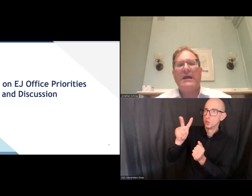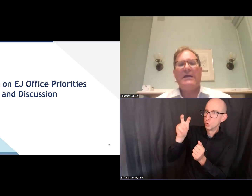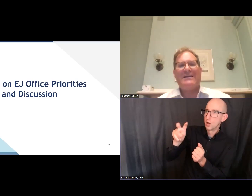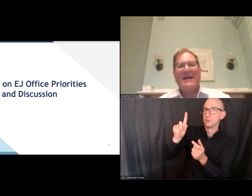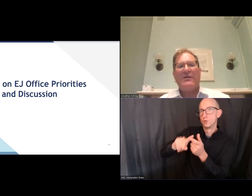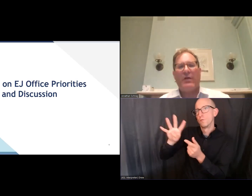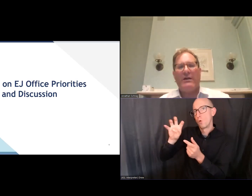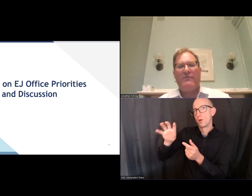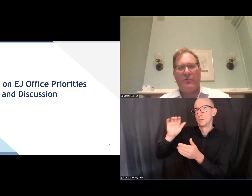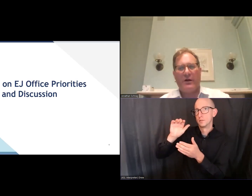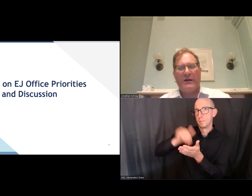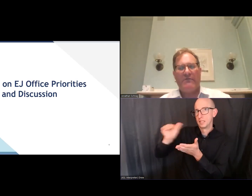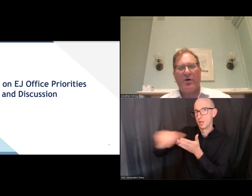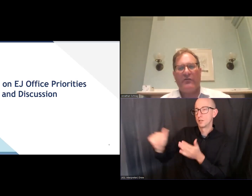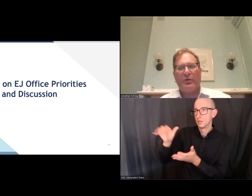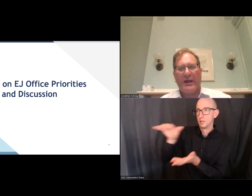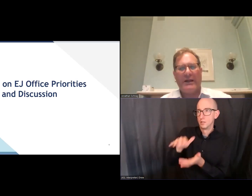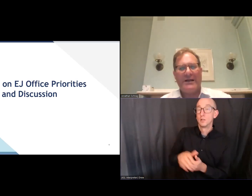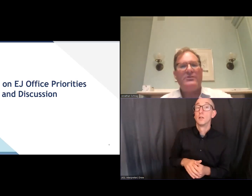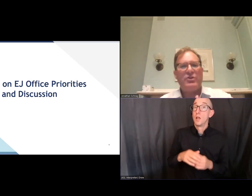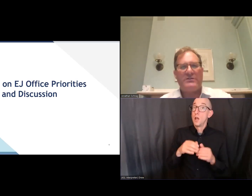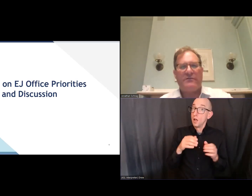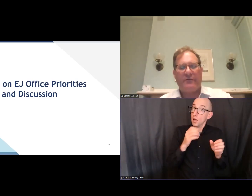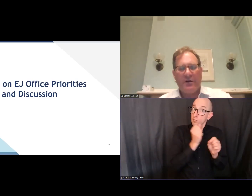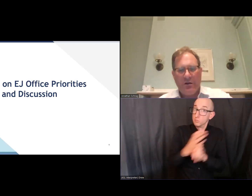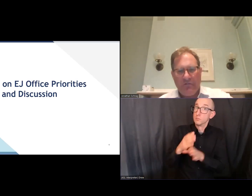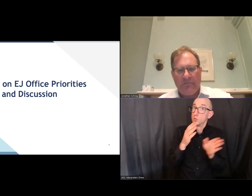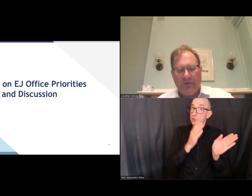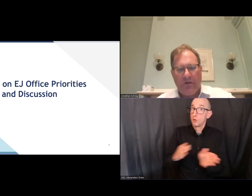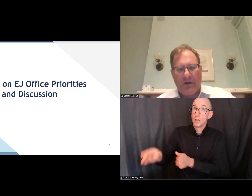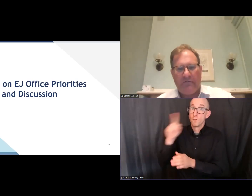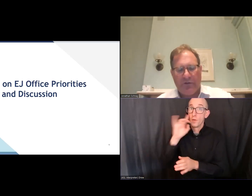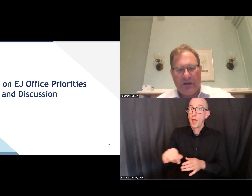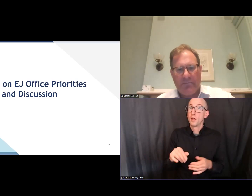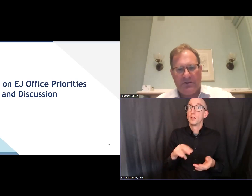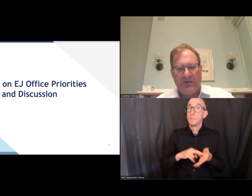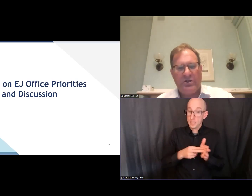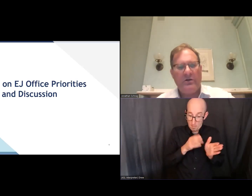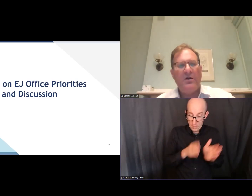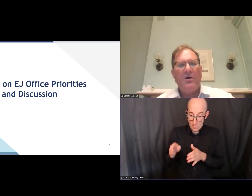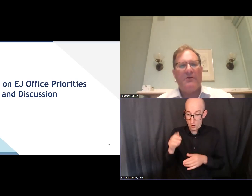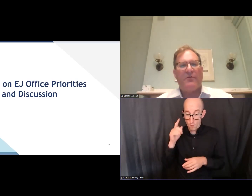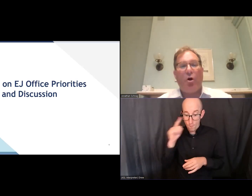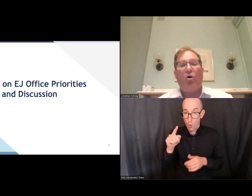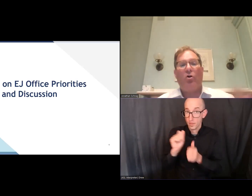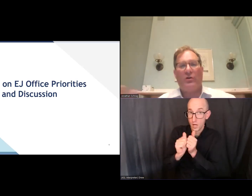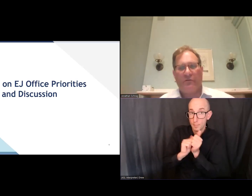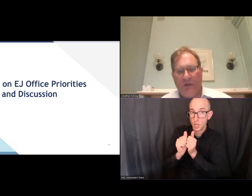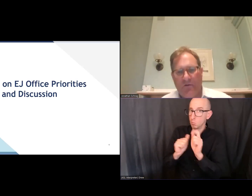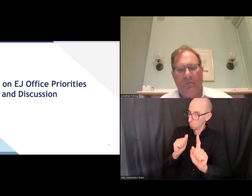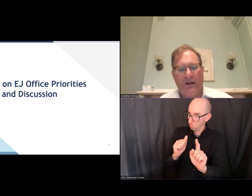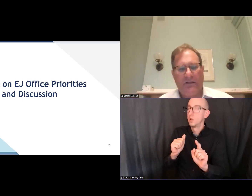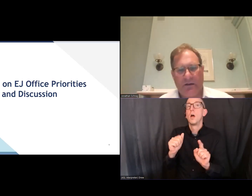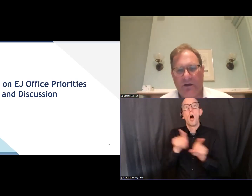will say getting ready for it involves planning not just for the competition, but for all